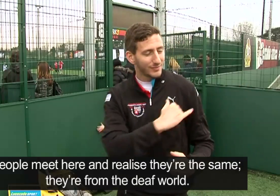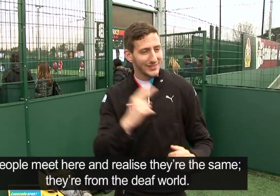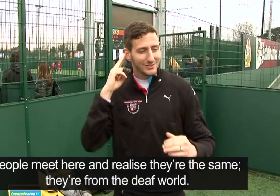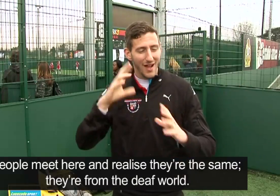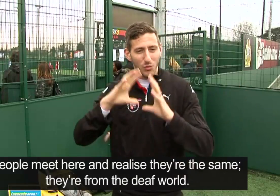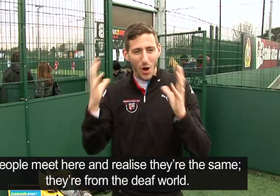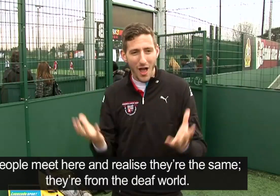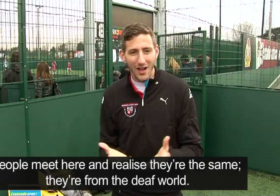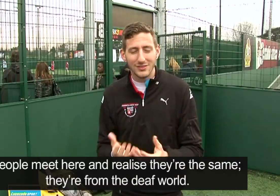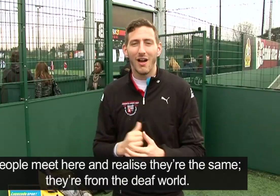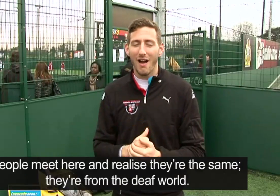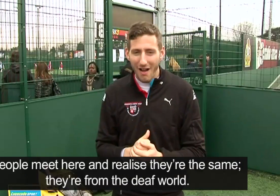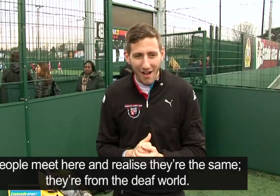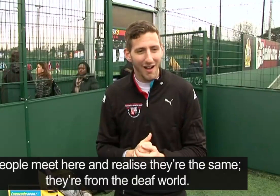same. They're from the deaf world.